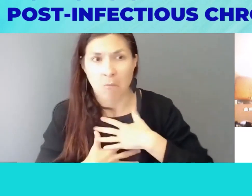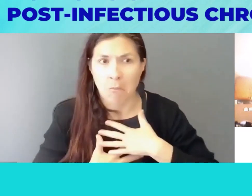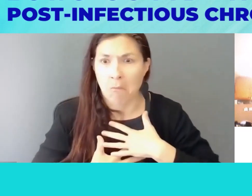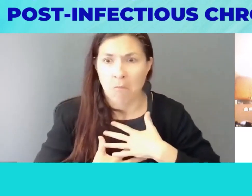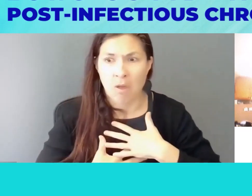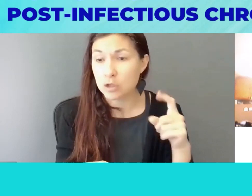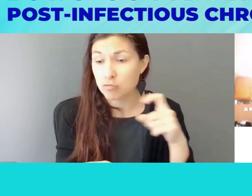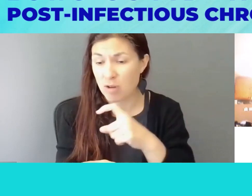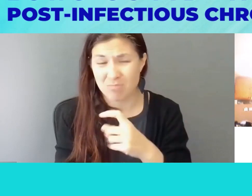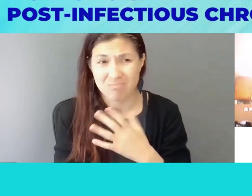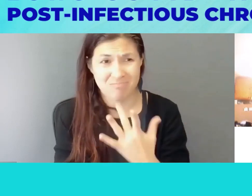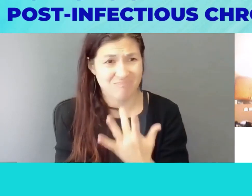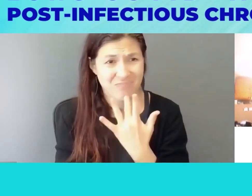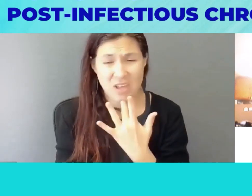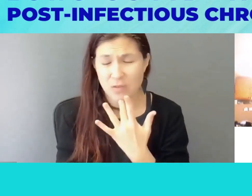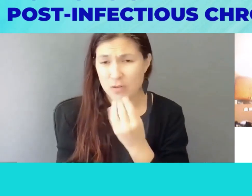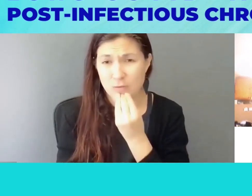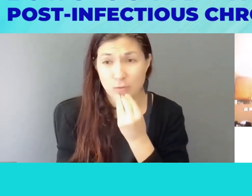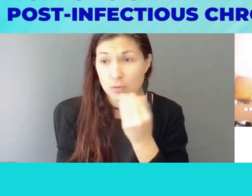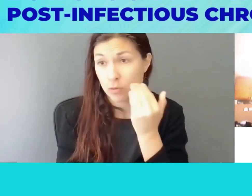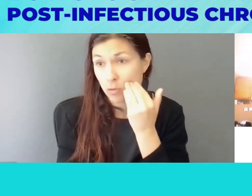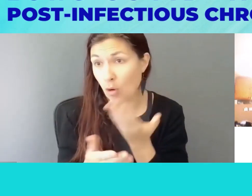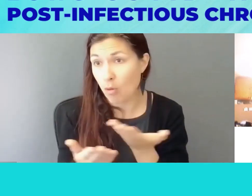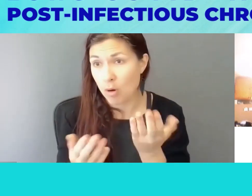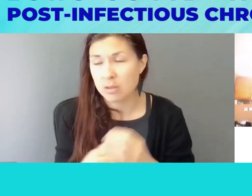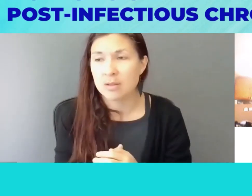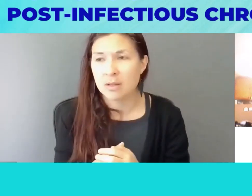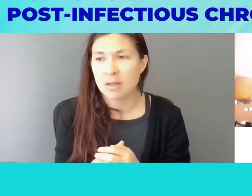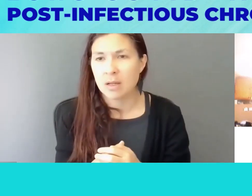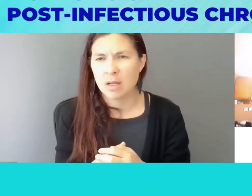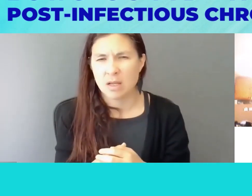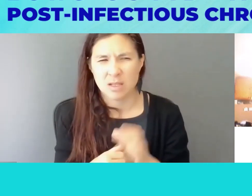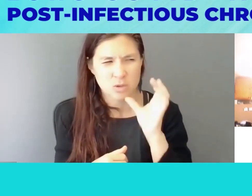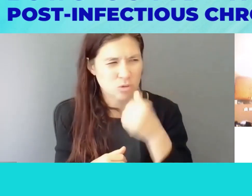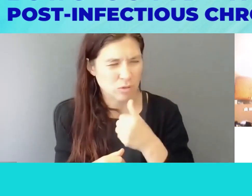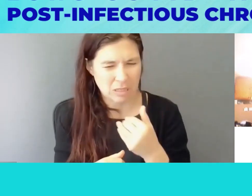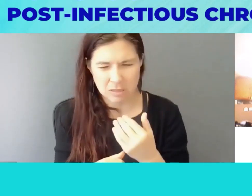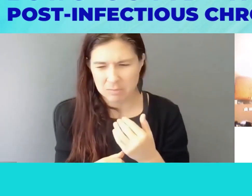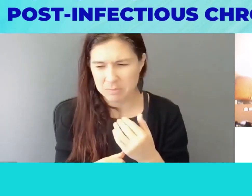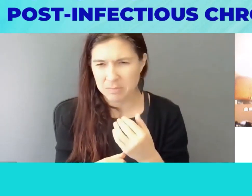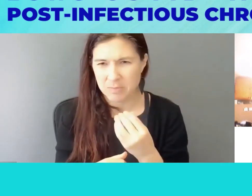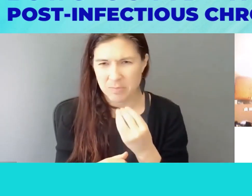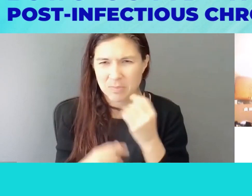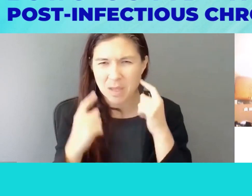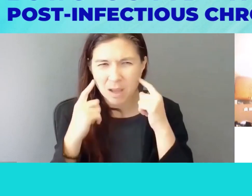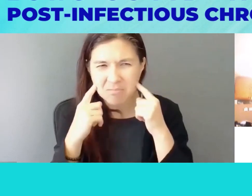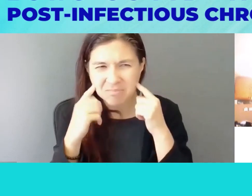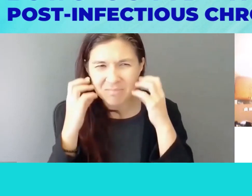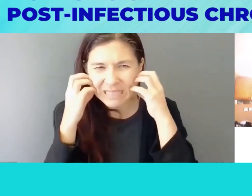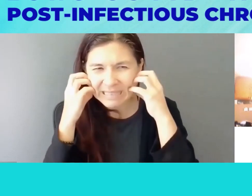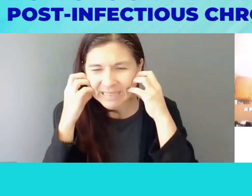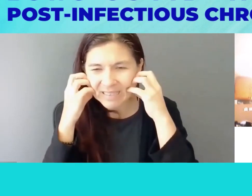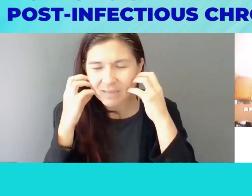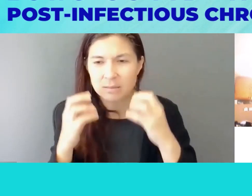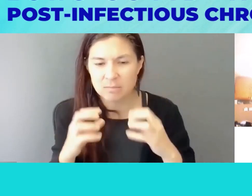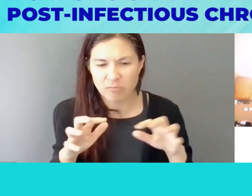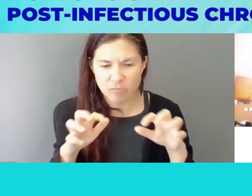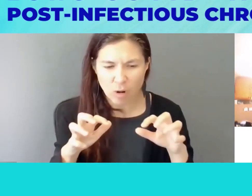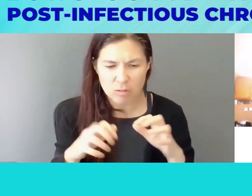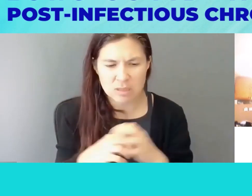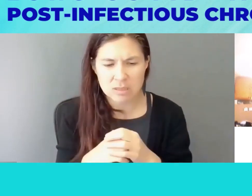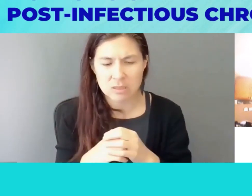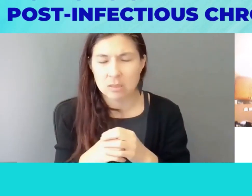financial resources. To confirm a diagnosis, you need to travel to see one of only about a dozen ME/CFS specialists in the US, most of whom don't